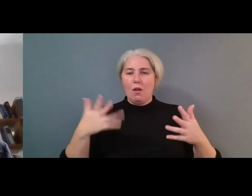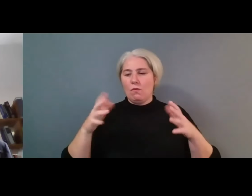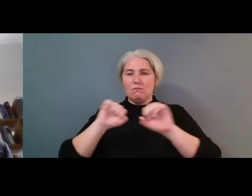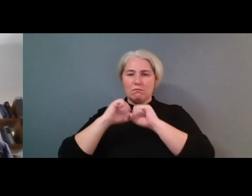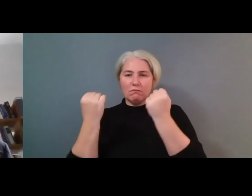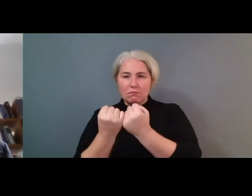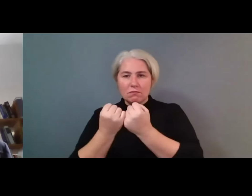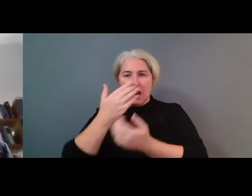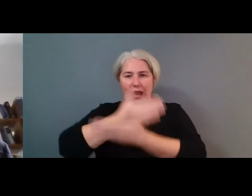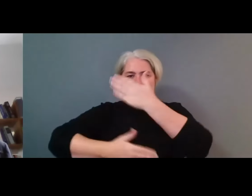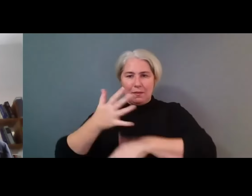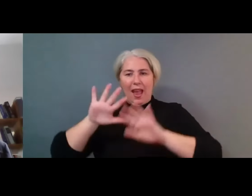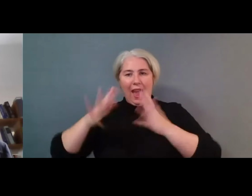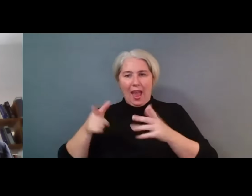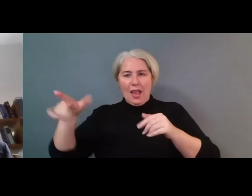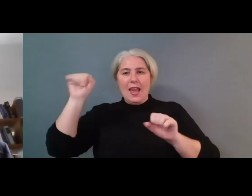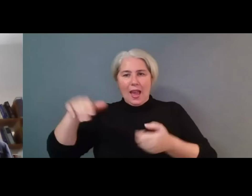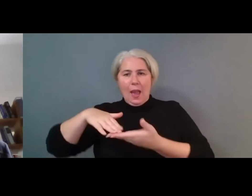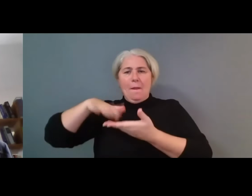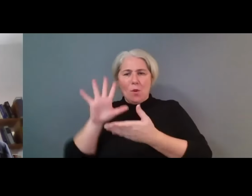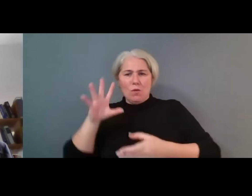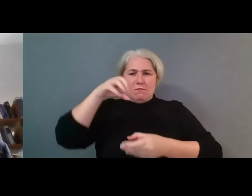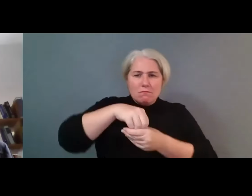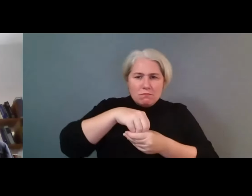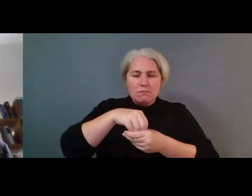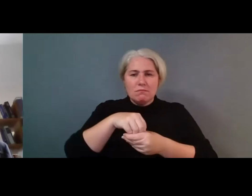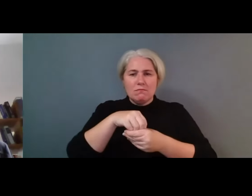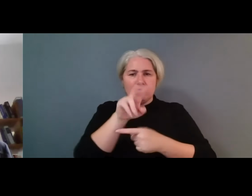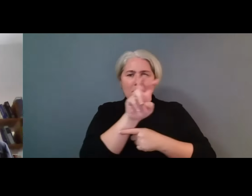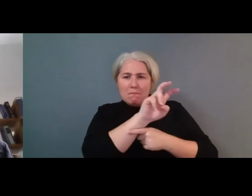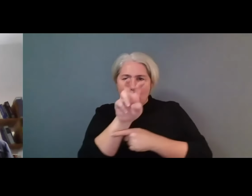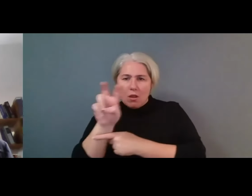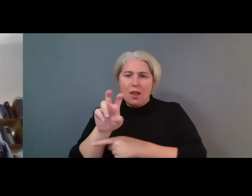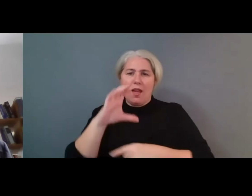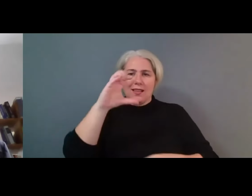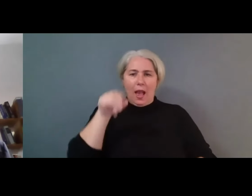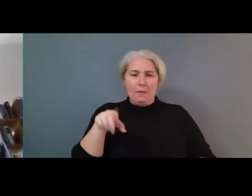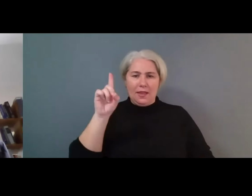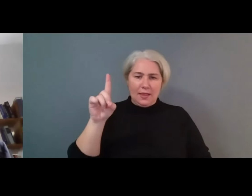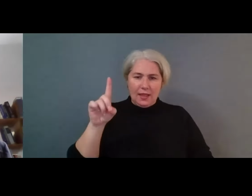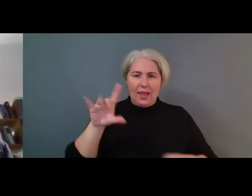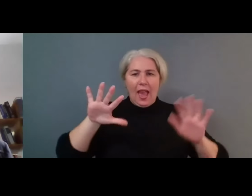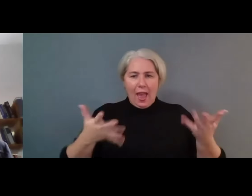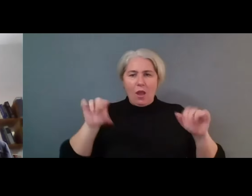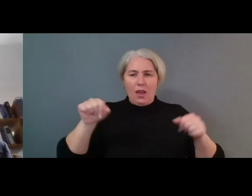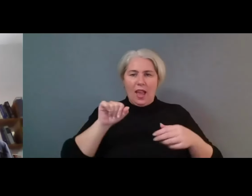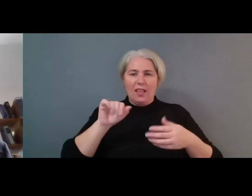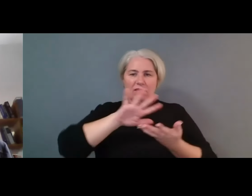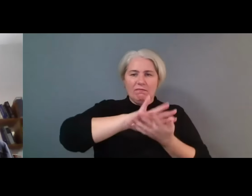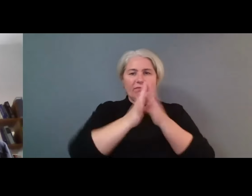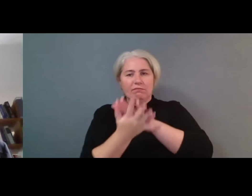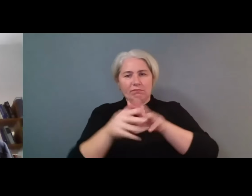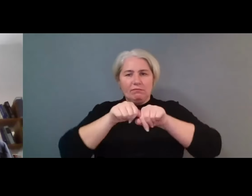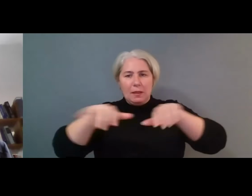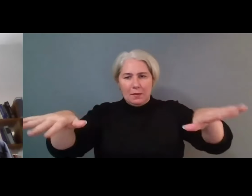in implementation and monitoring of the CRPD. And there are